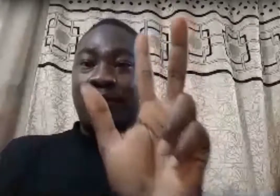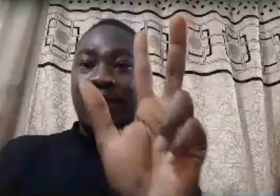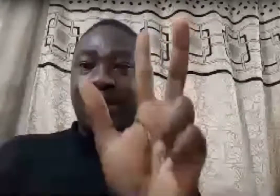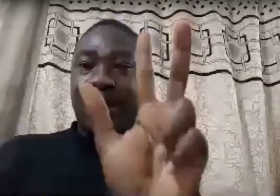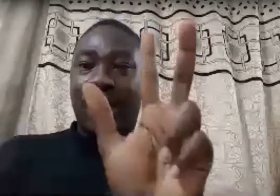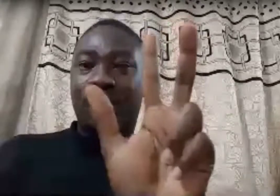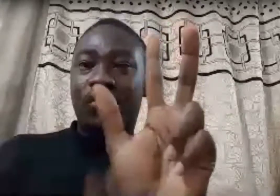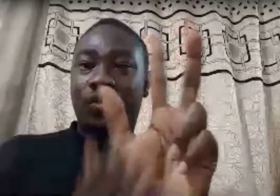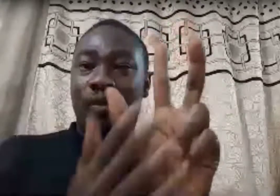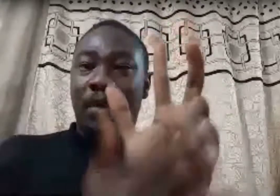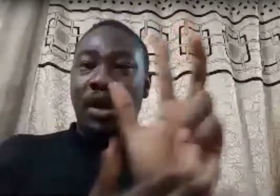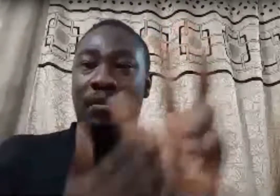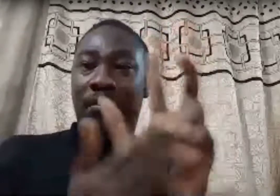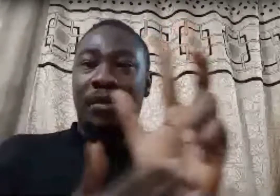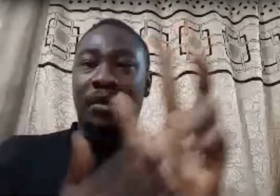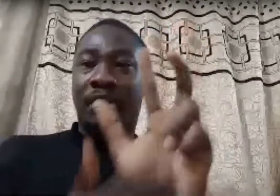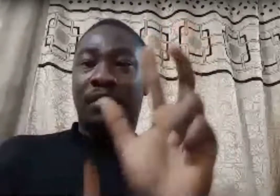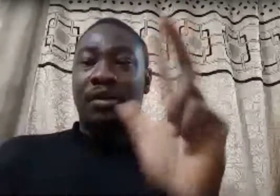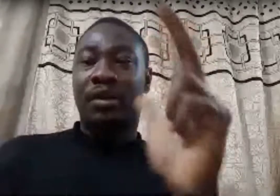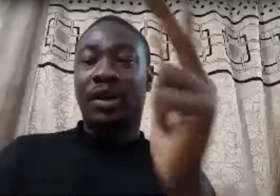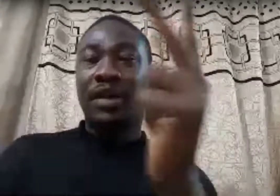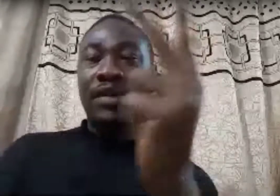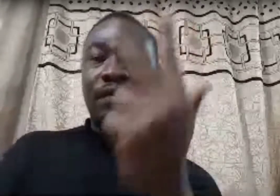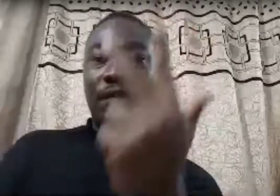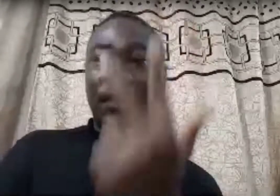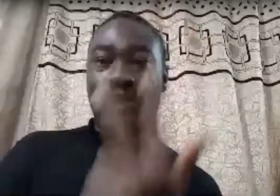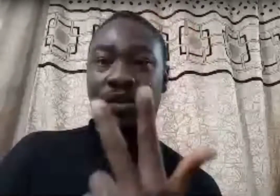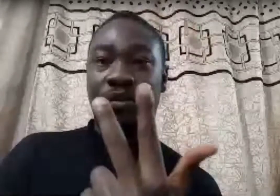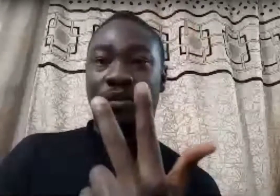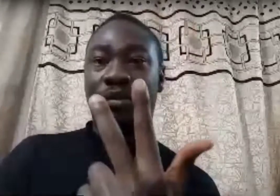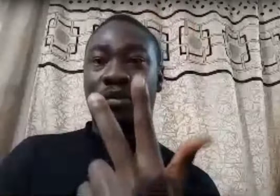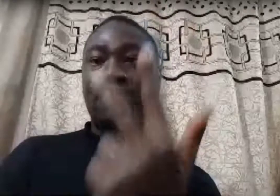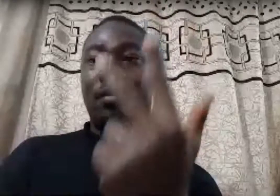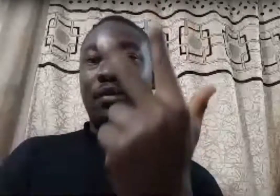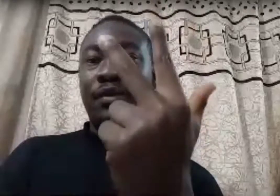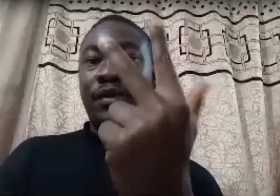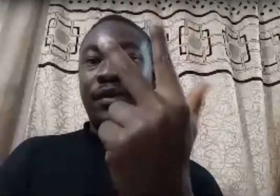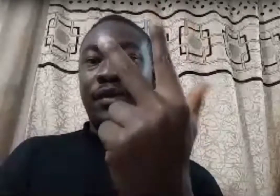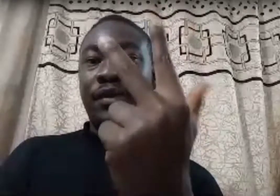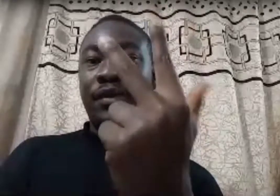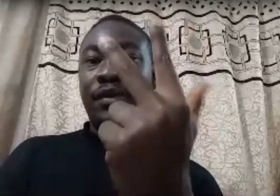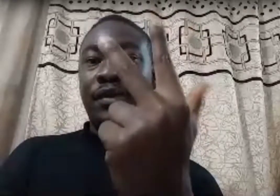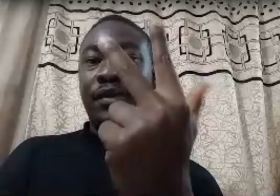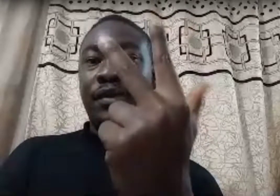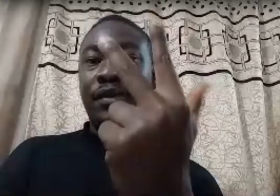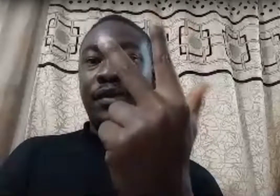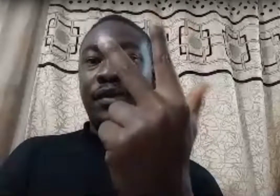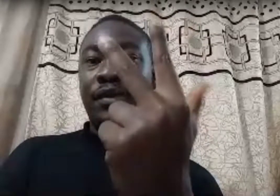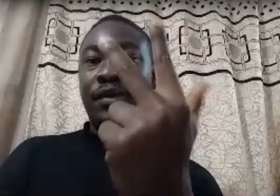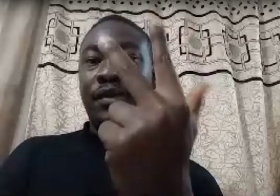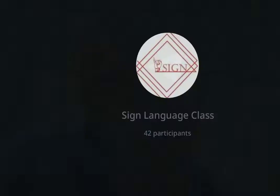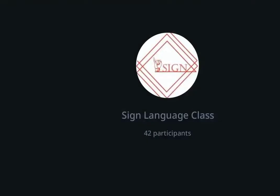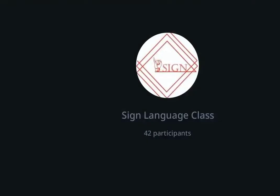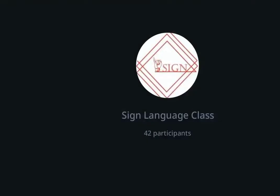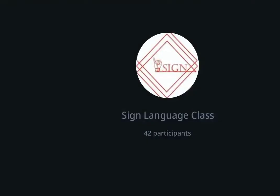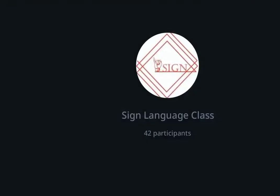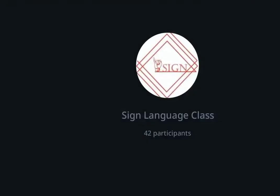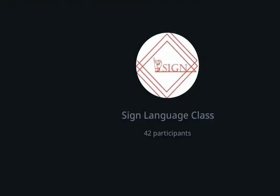palm. Let it face you. 13. 13. Use it like a